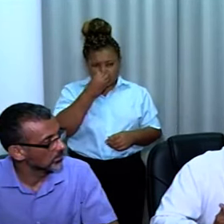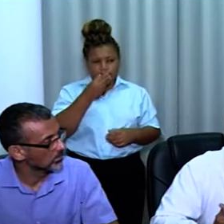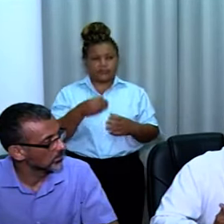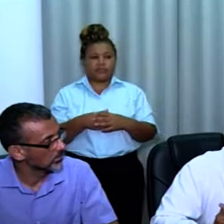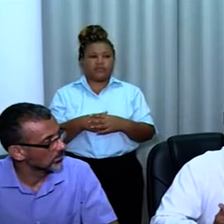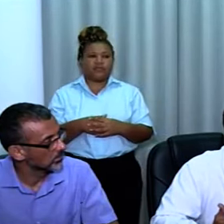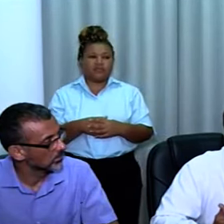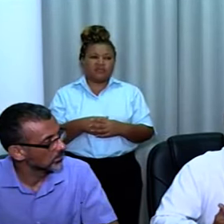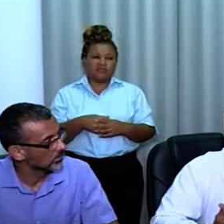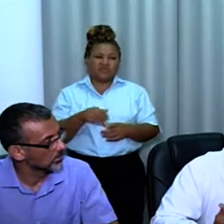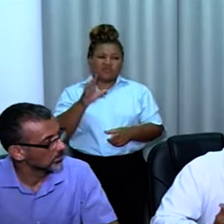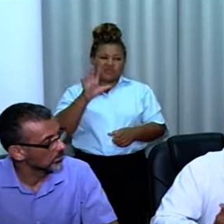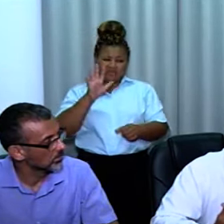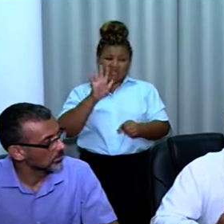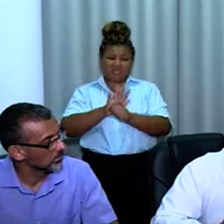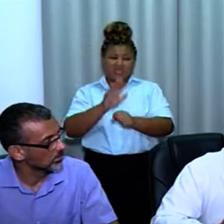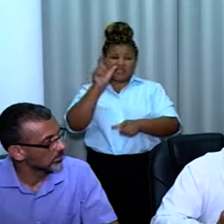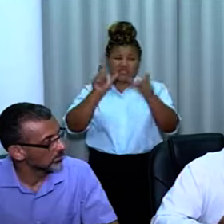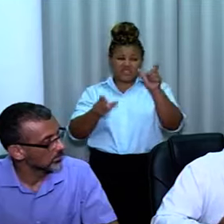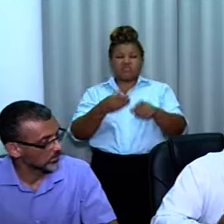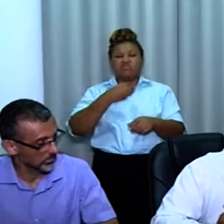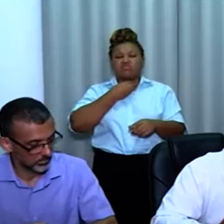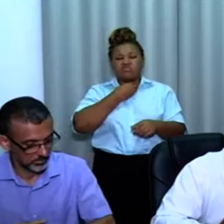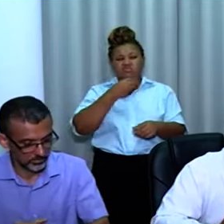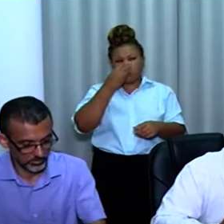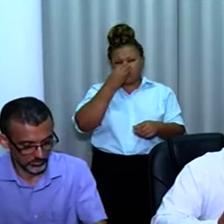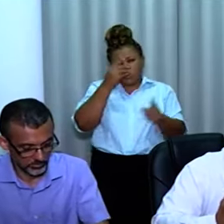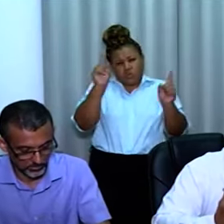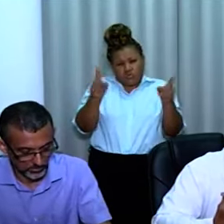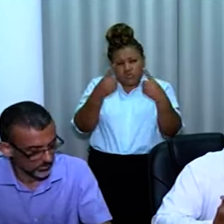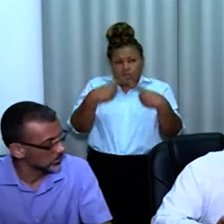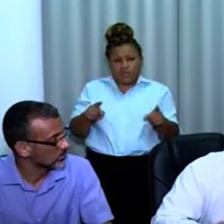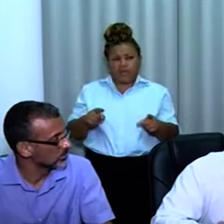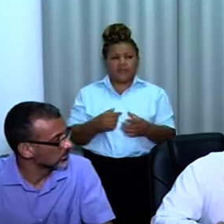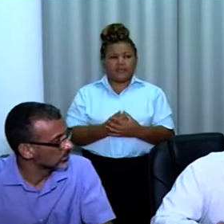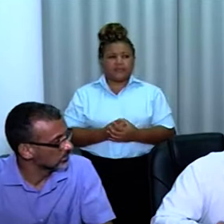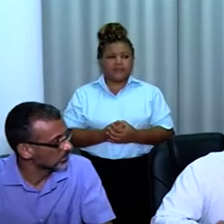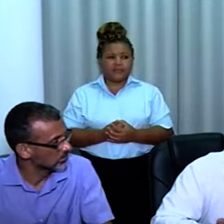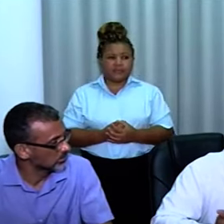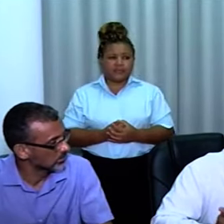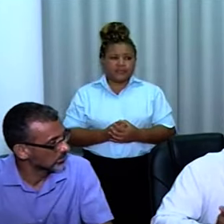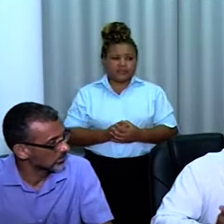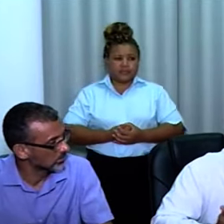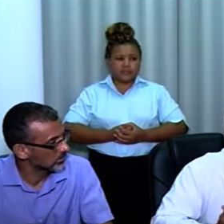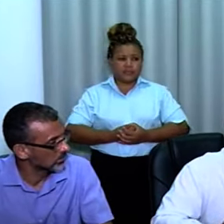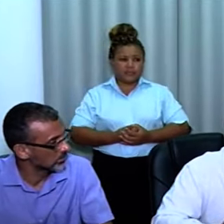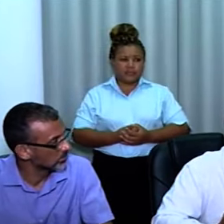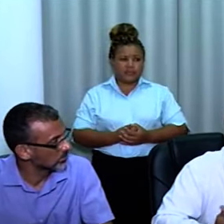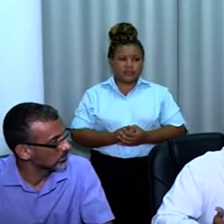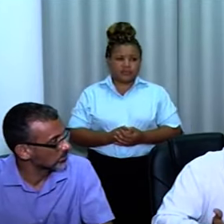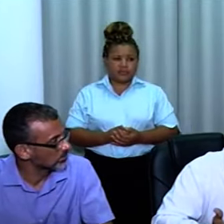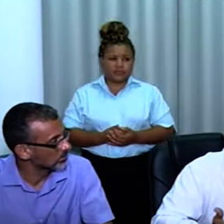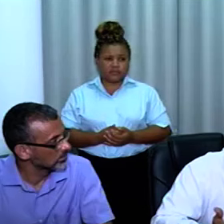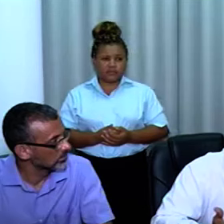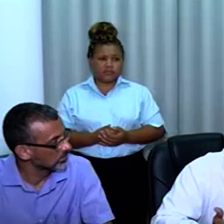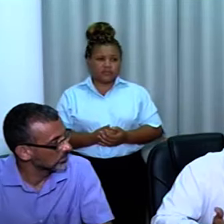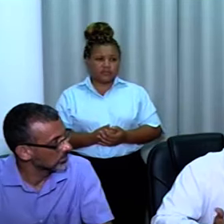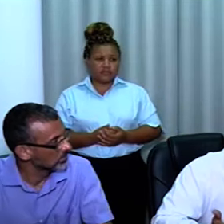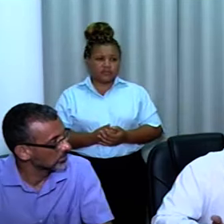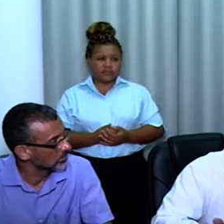COVID-19, actually. Many people don't realize that, but it doesn't make the media because people have gotten used to